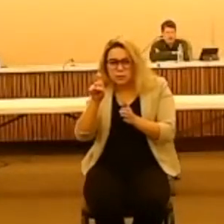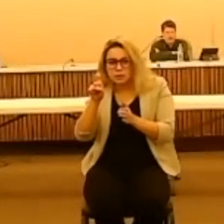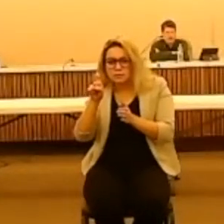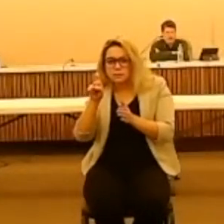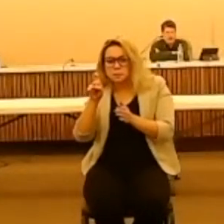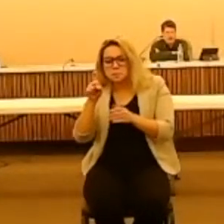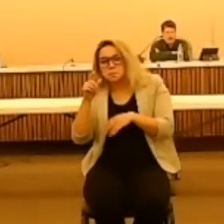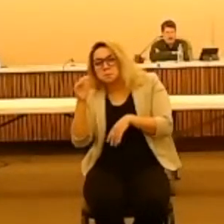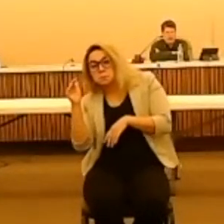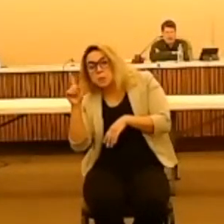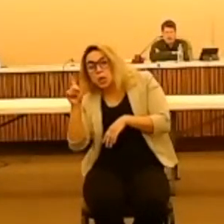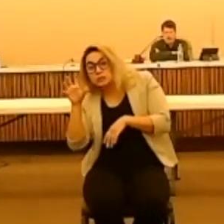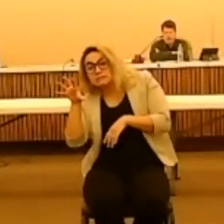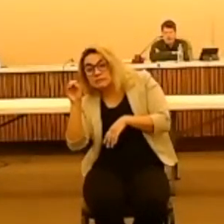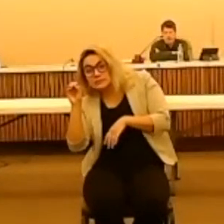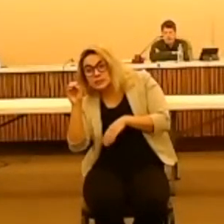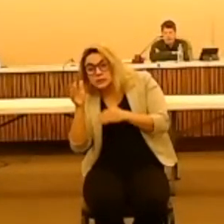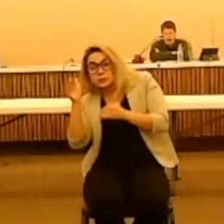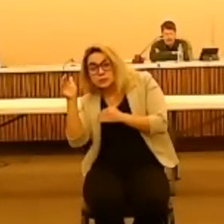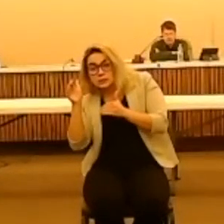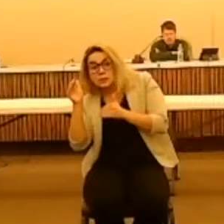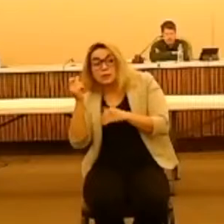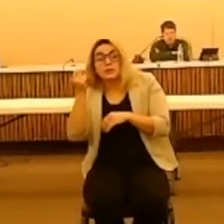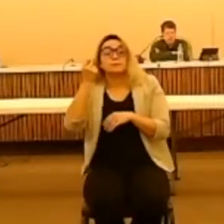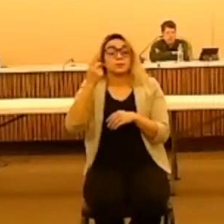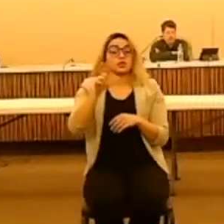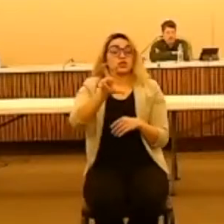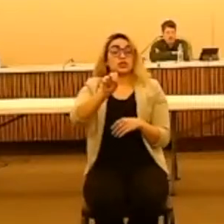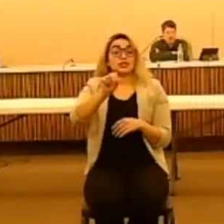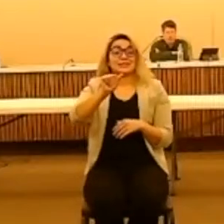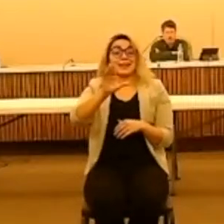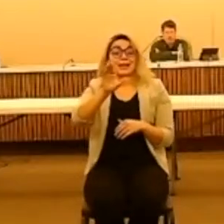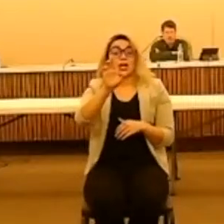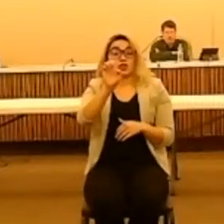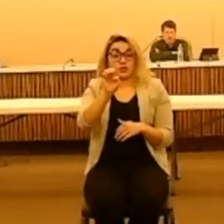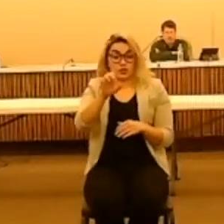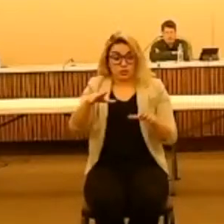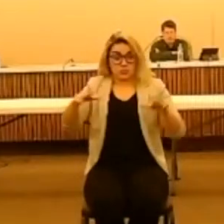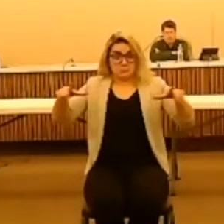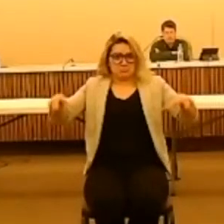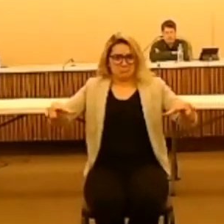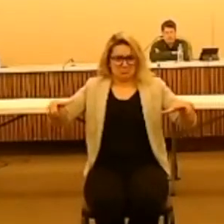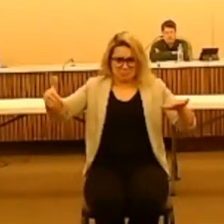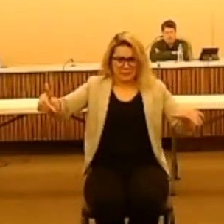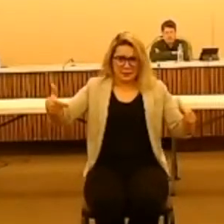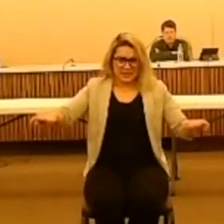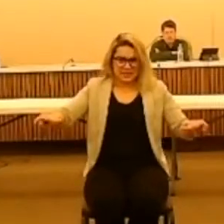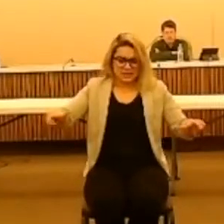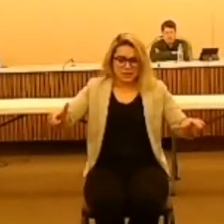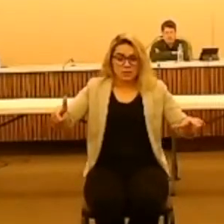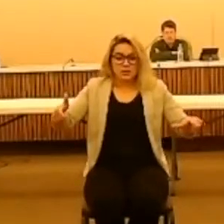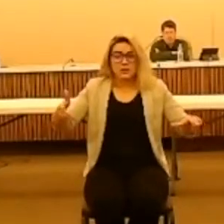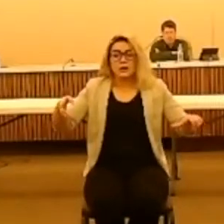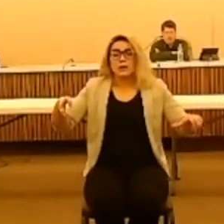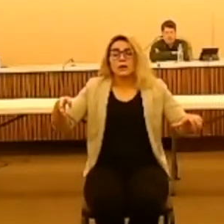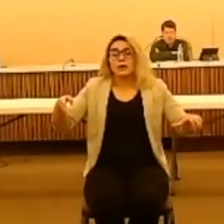So again, on a 30-acre lot, increasing the buffer from